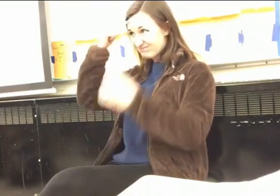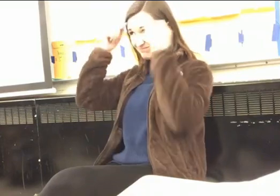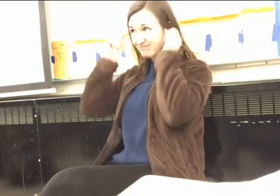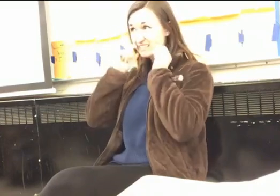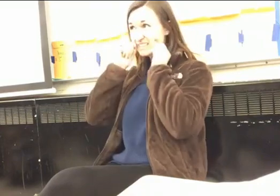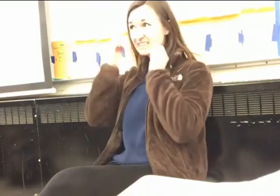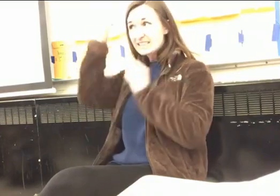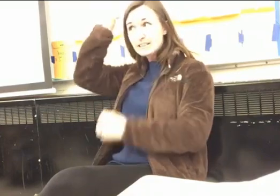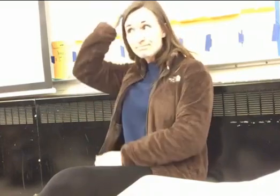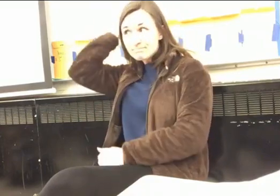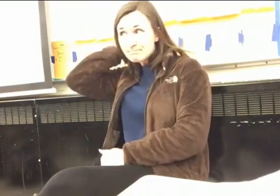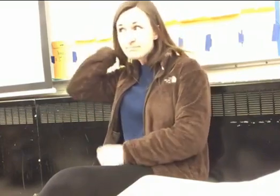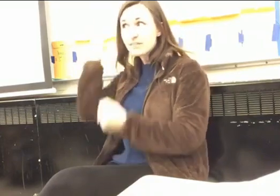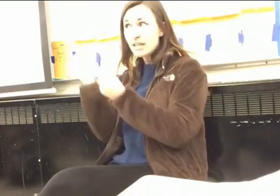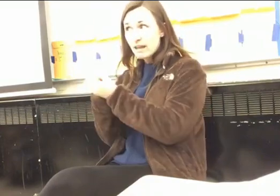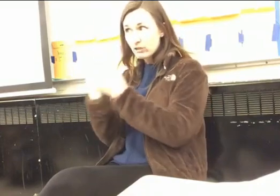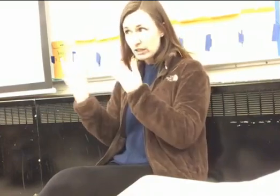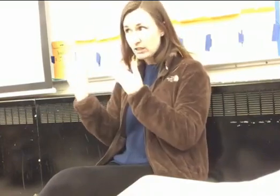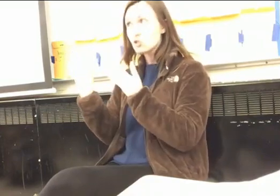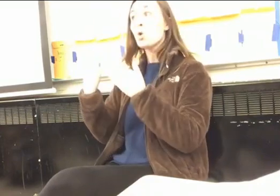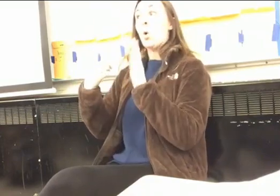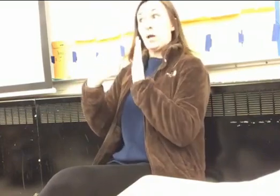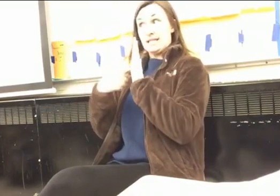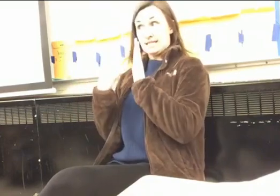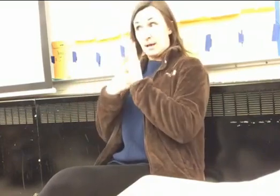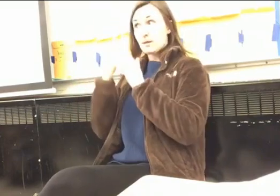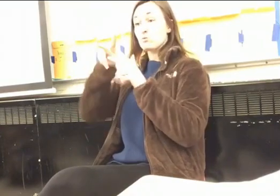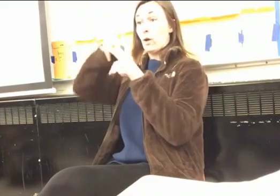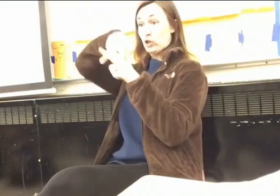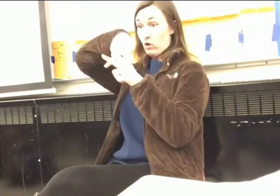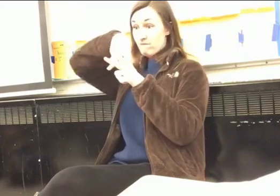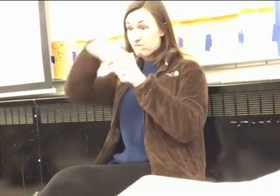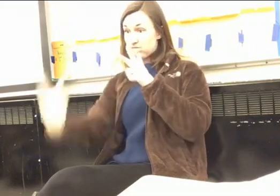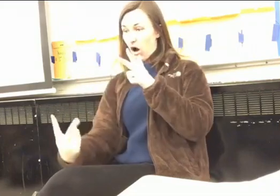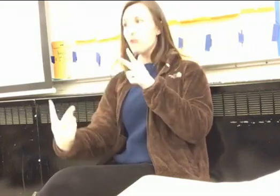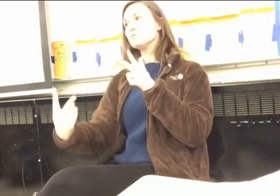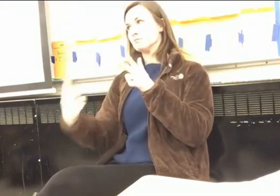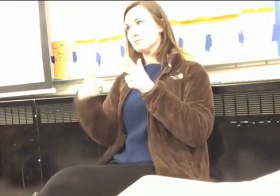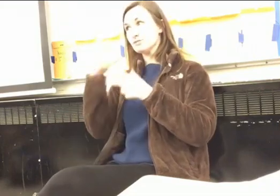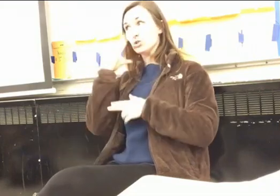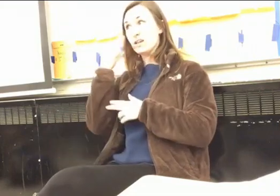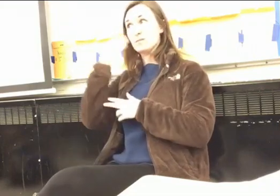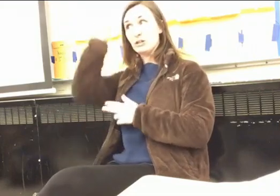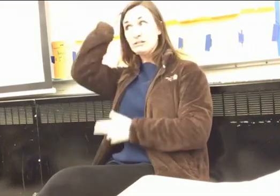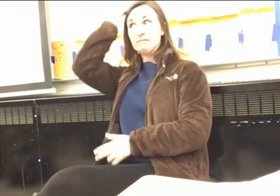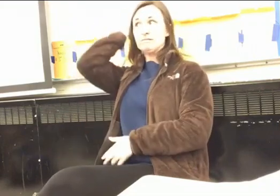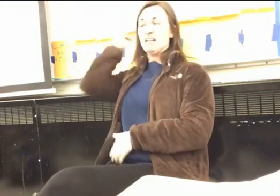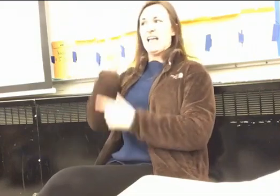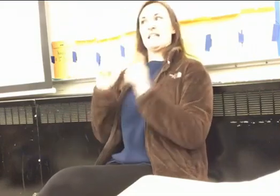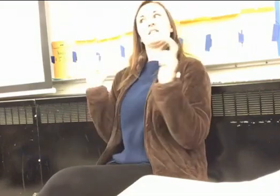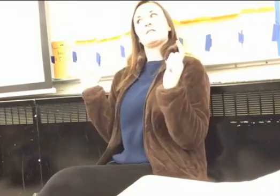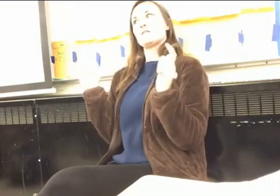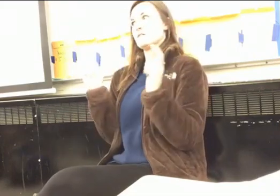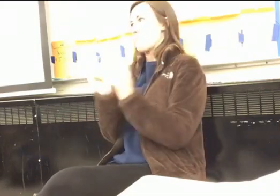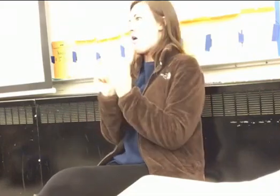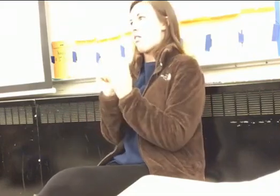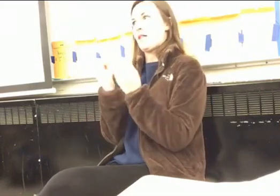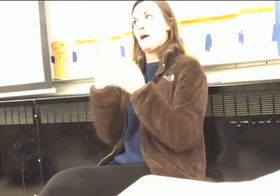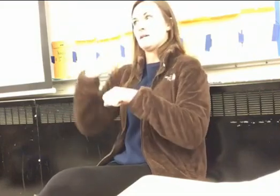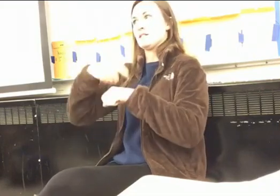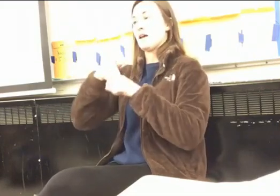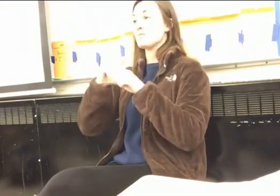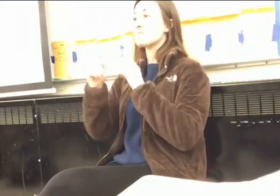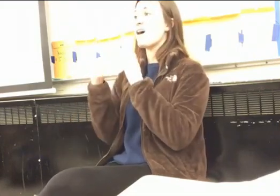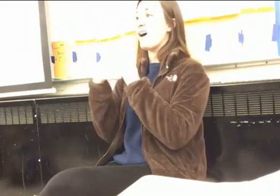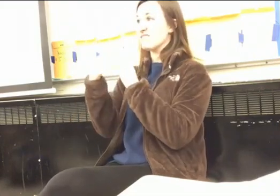when you fall on the ground, your scalp gets taken. Very small amounts of the population, but that's what they would actually wrap instead of sinew,